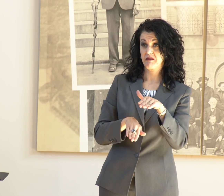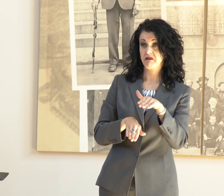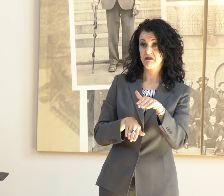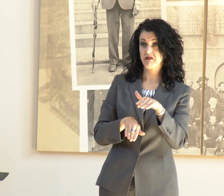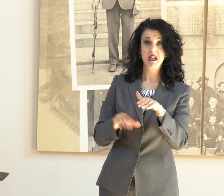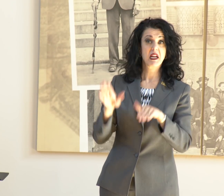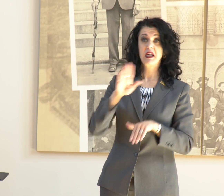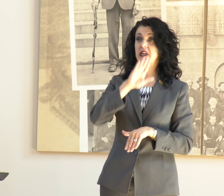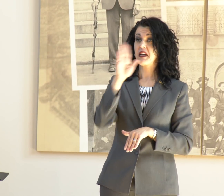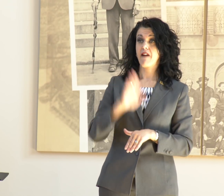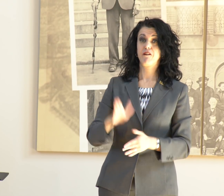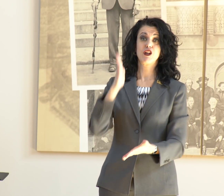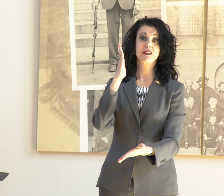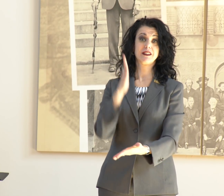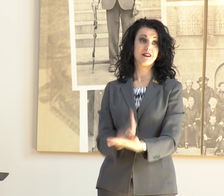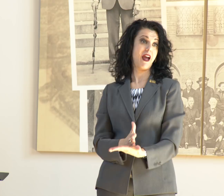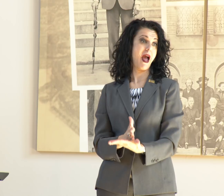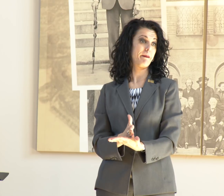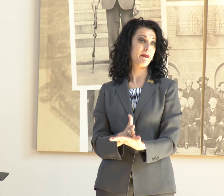We'd like to celebrate Bernard Bragg,